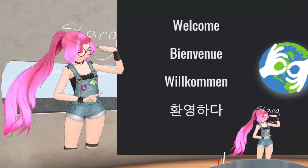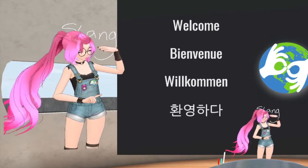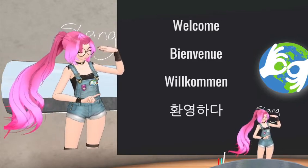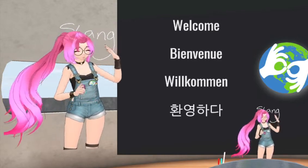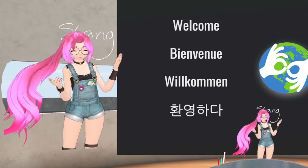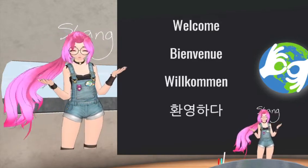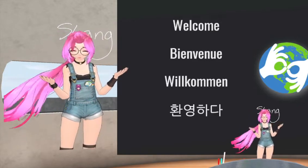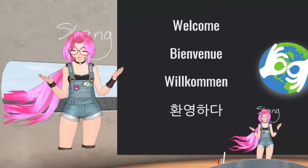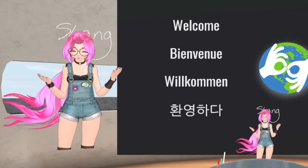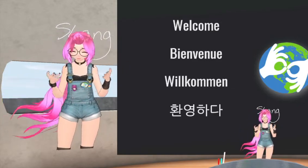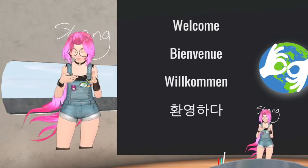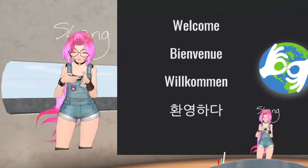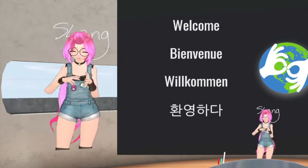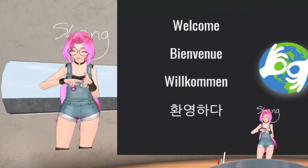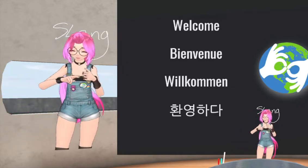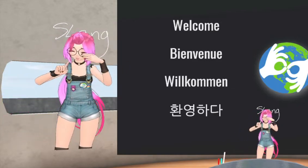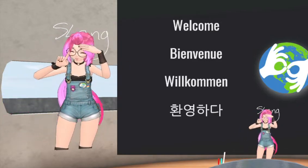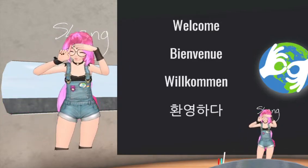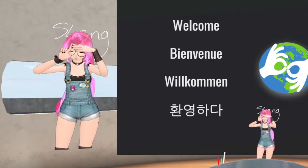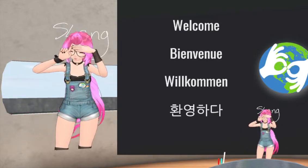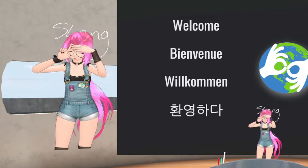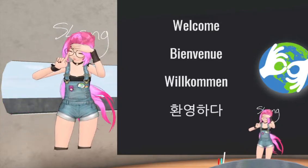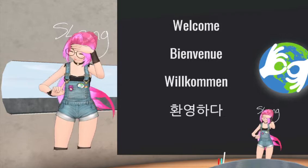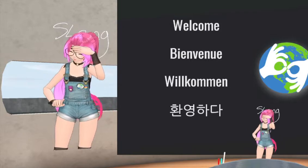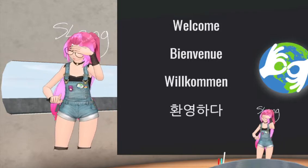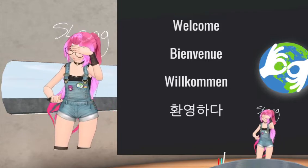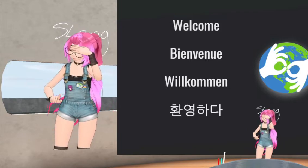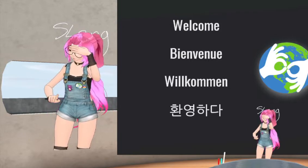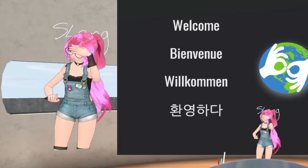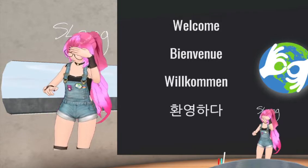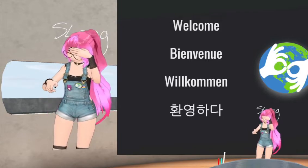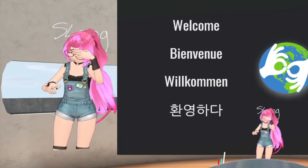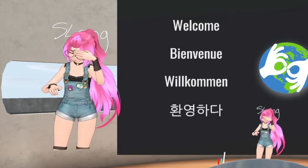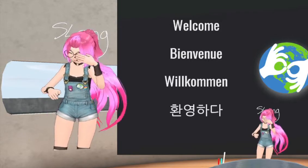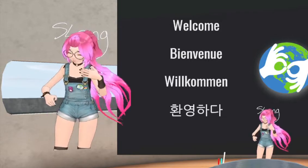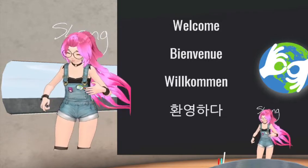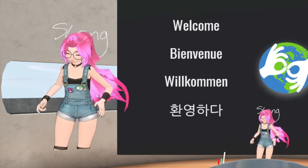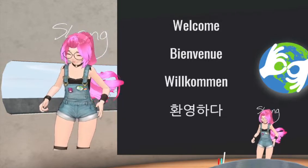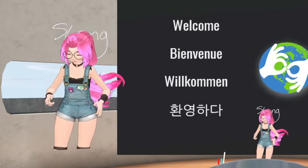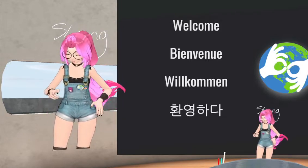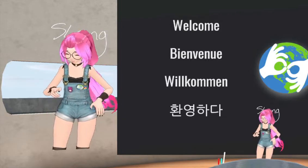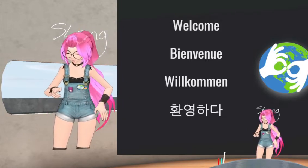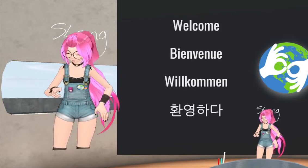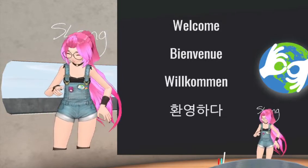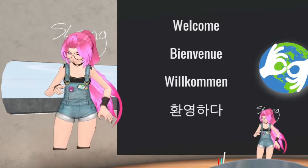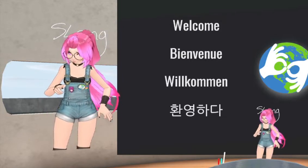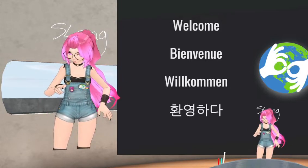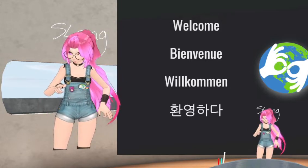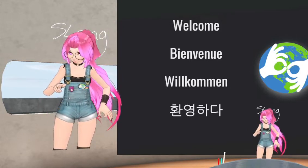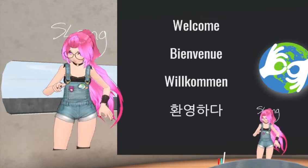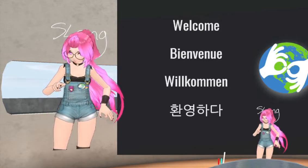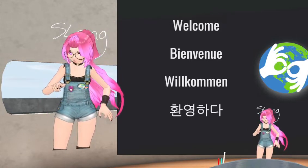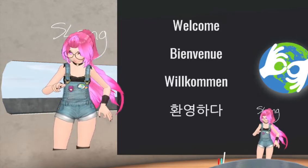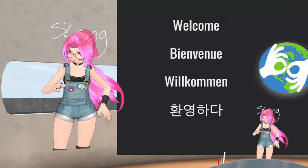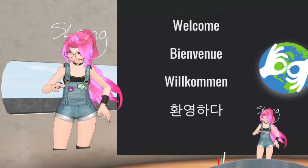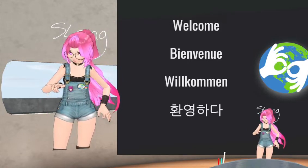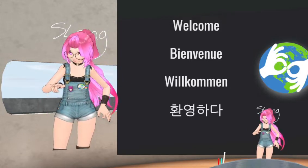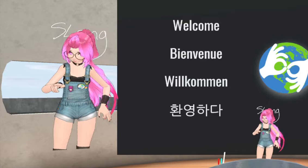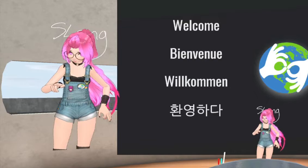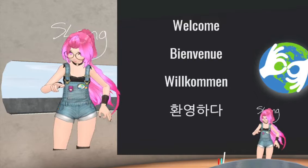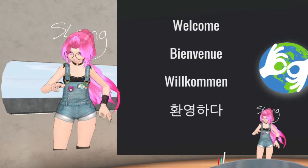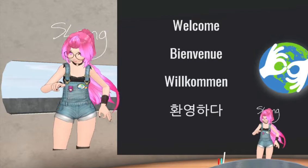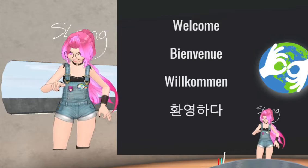some things that I regret or wish I didn't say. But if I'm honest that I didn't know it was rude and say sorry, then, you know, if